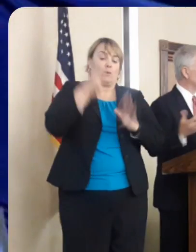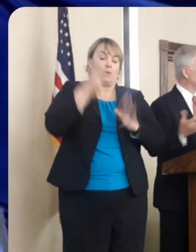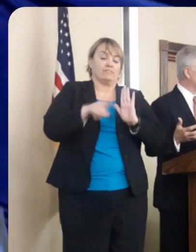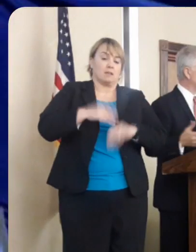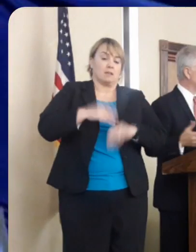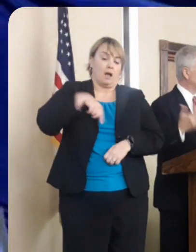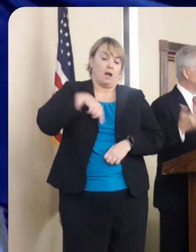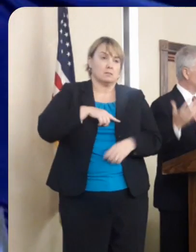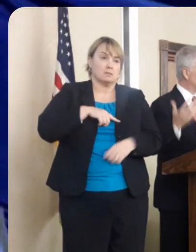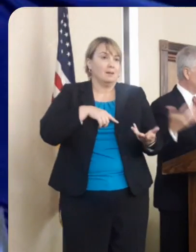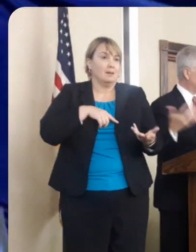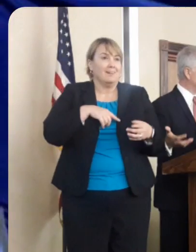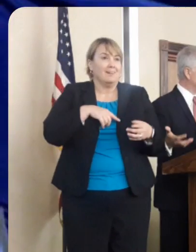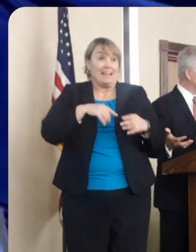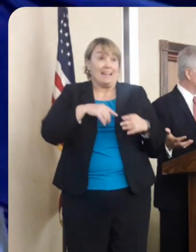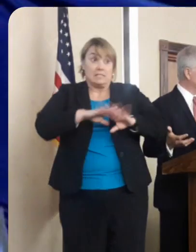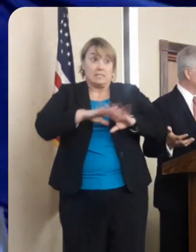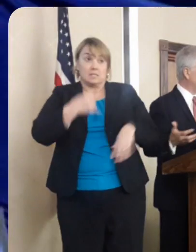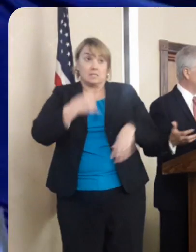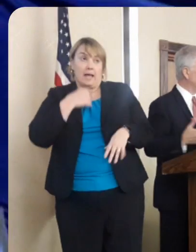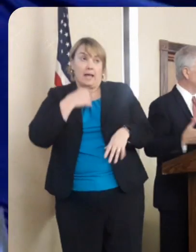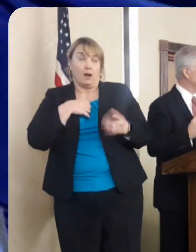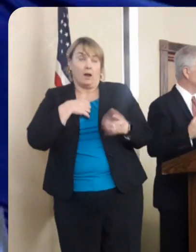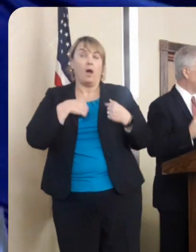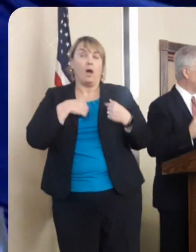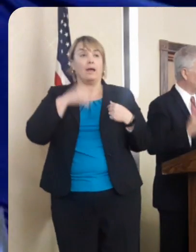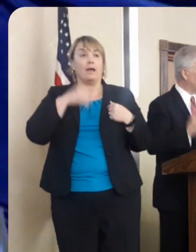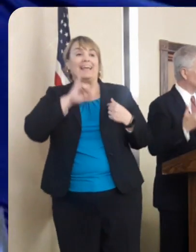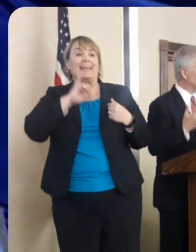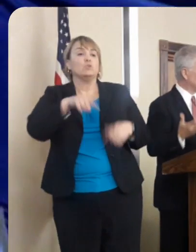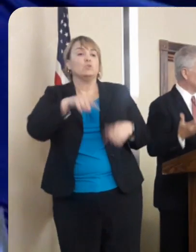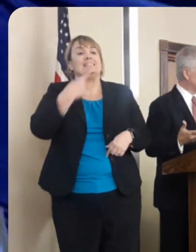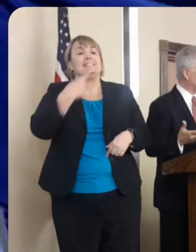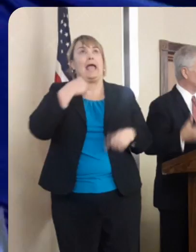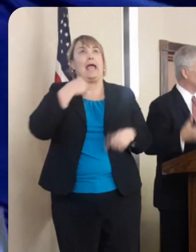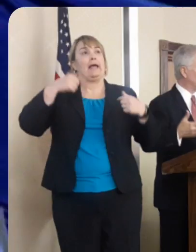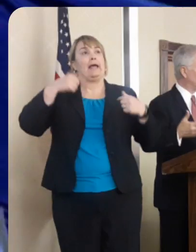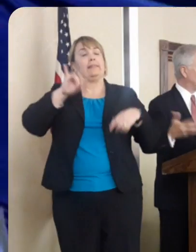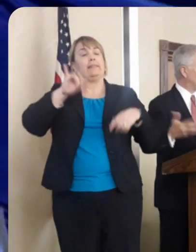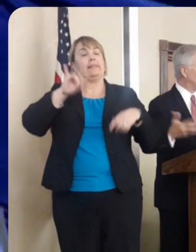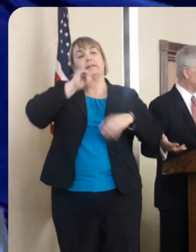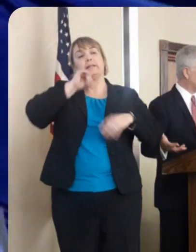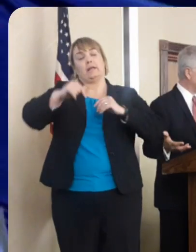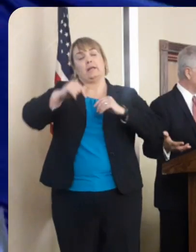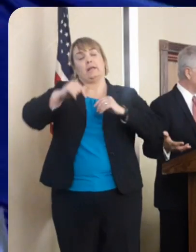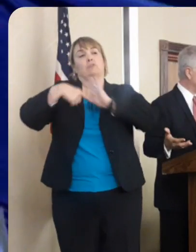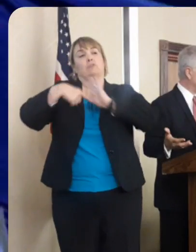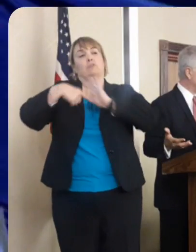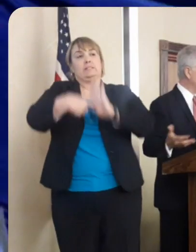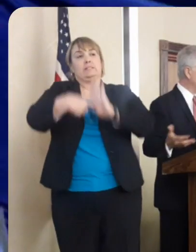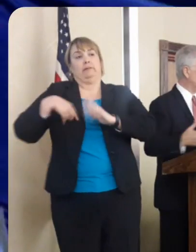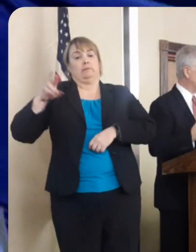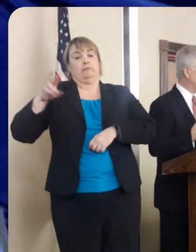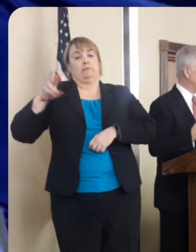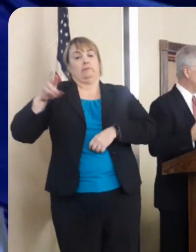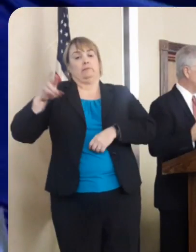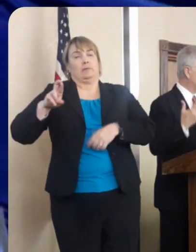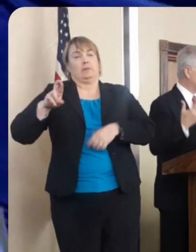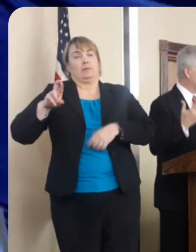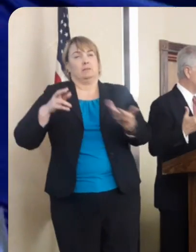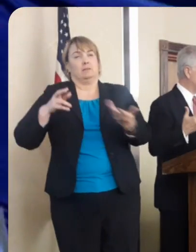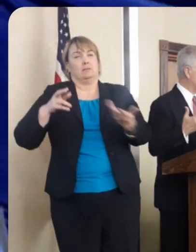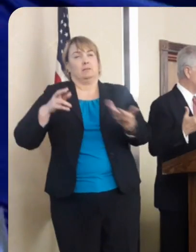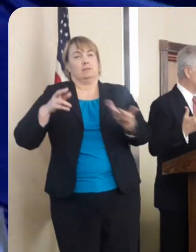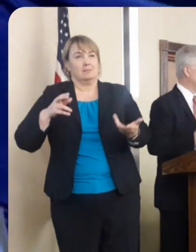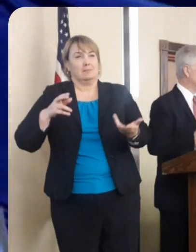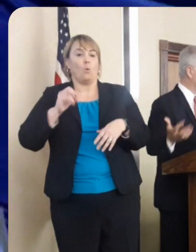us unless you say it doesn't. And it doesn't say it always reflects on us unless you happen to be at convention. It says it always reflects